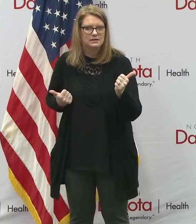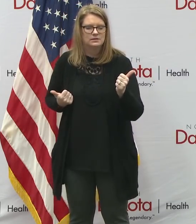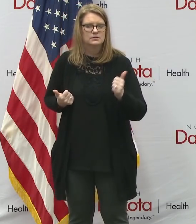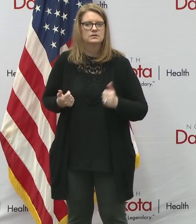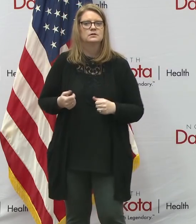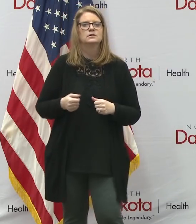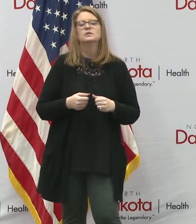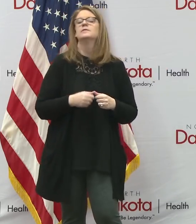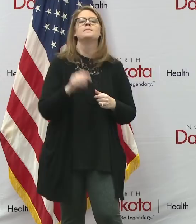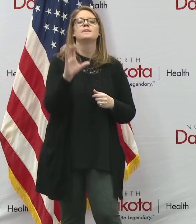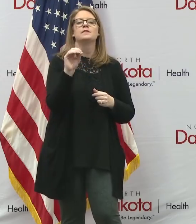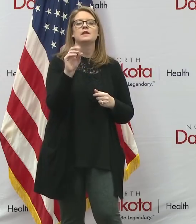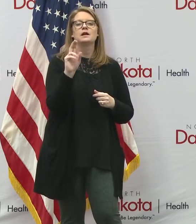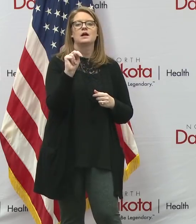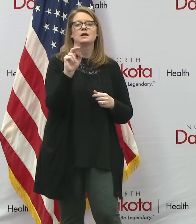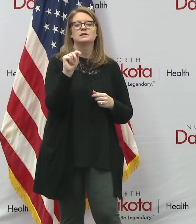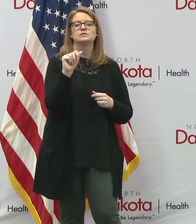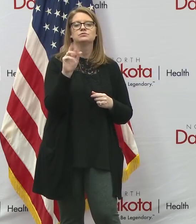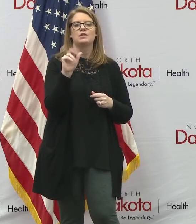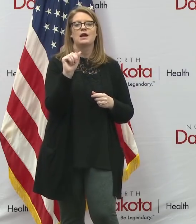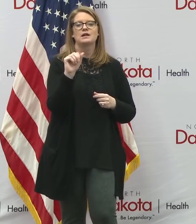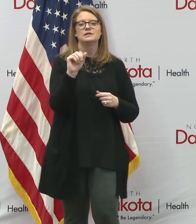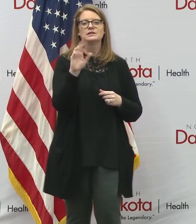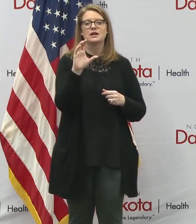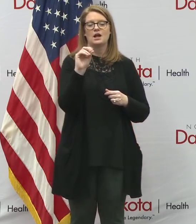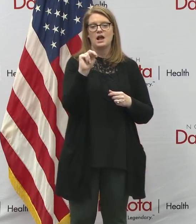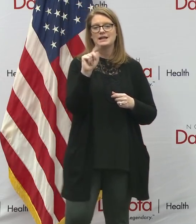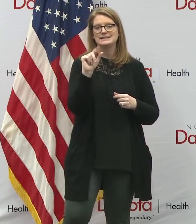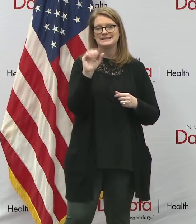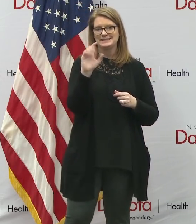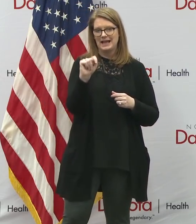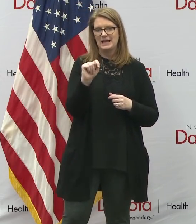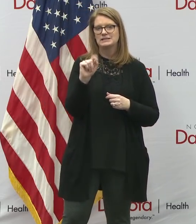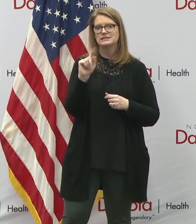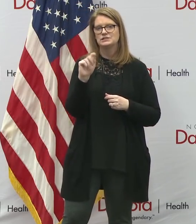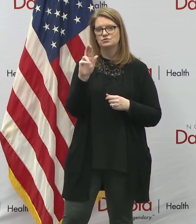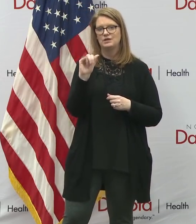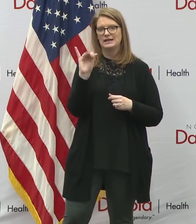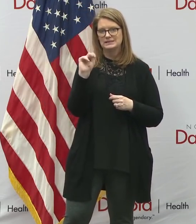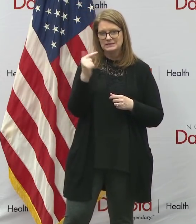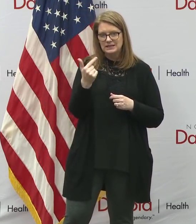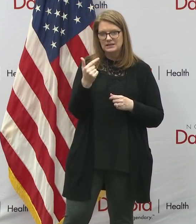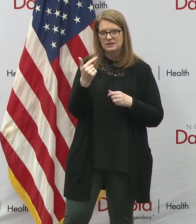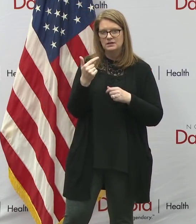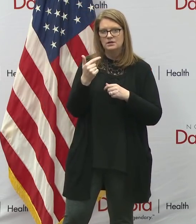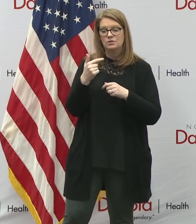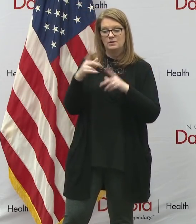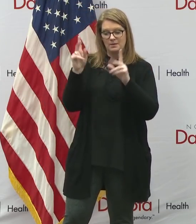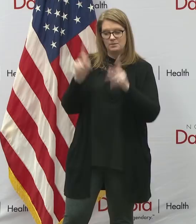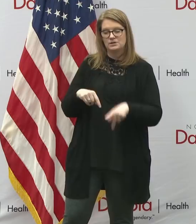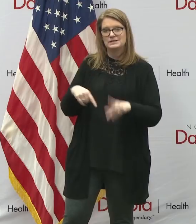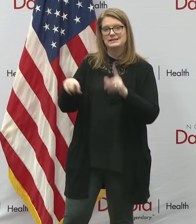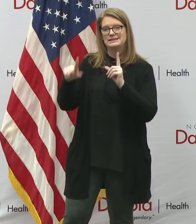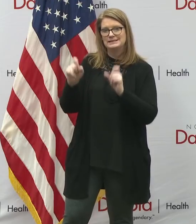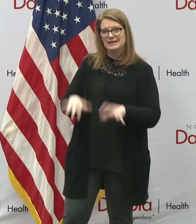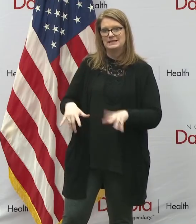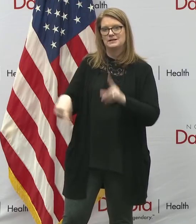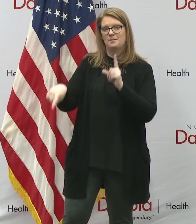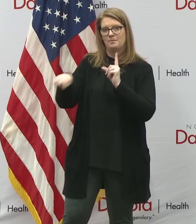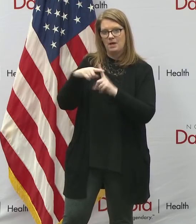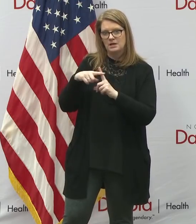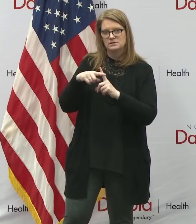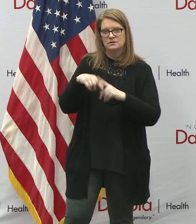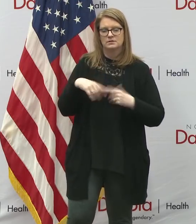note that the contact tracing begins once the individual has tested positive. Not everyone who fills out